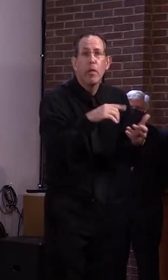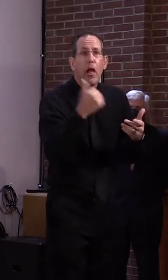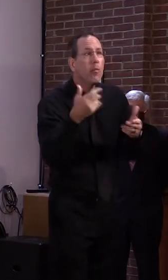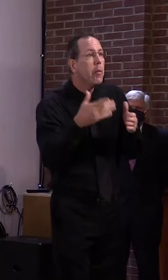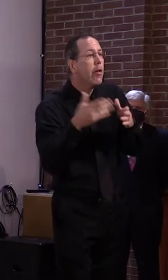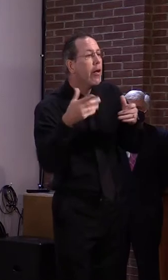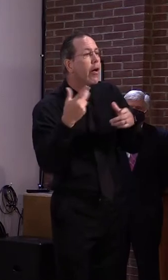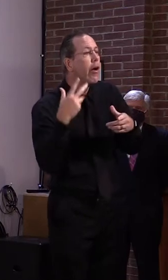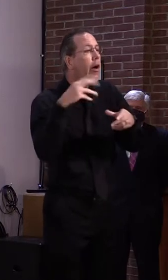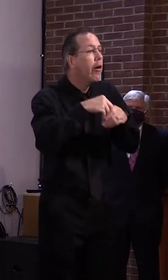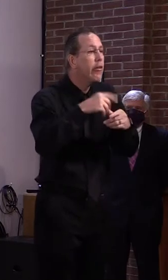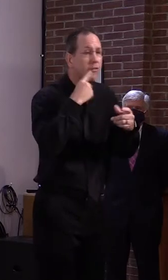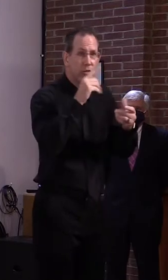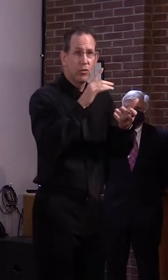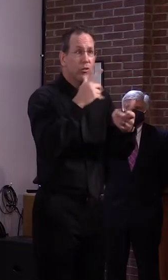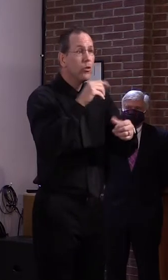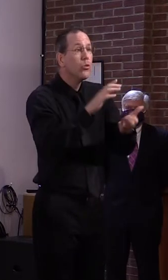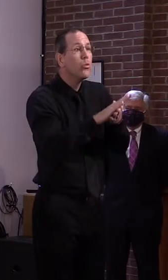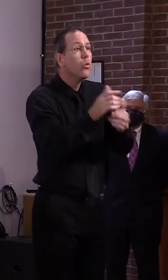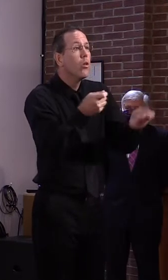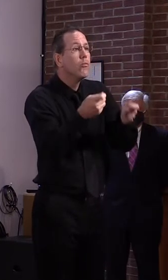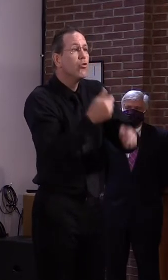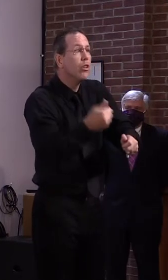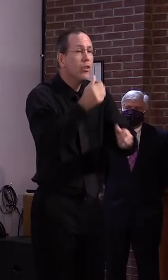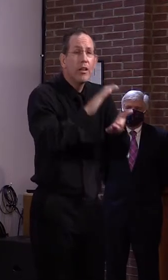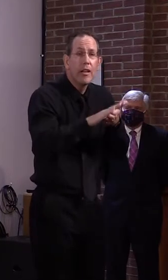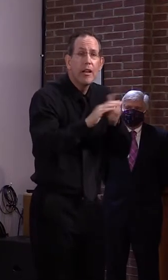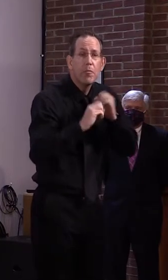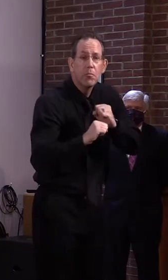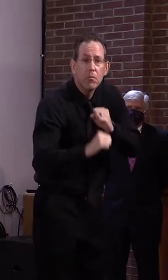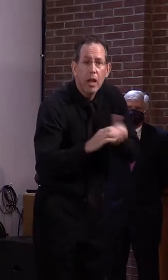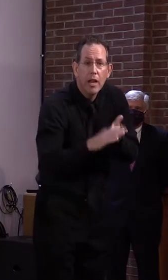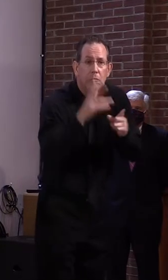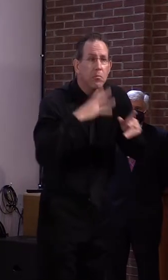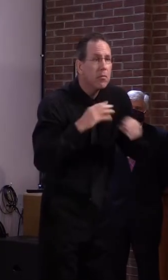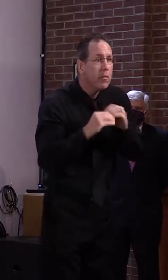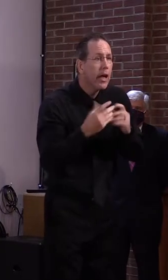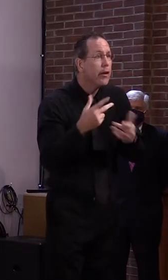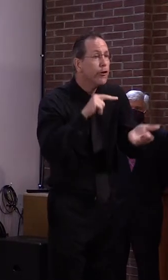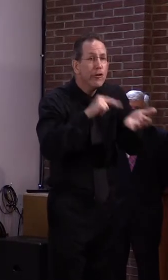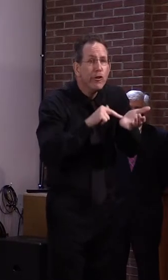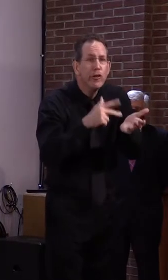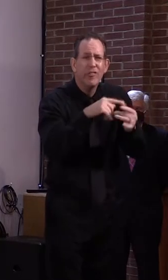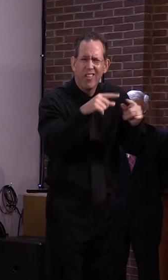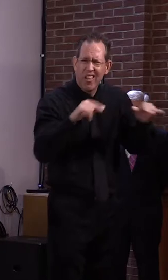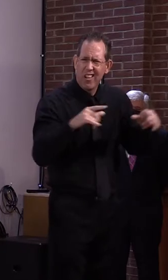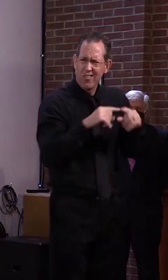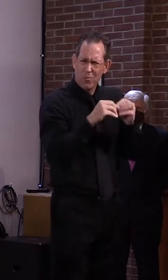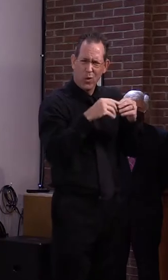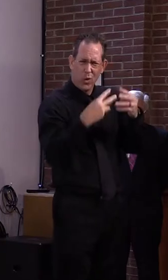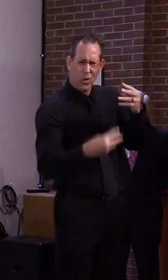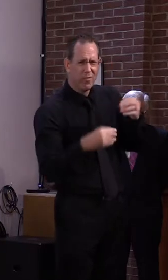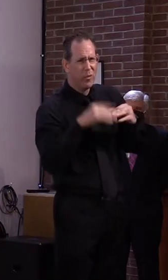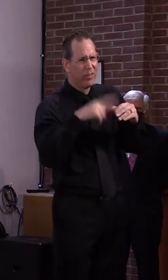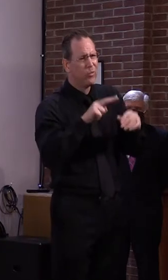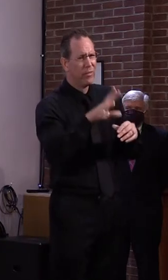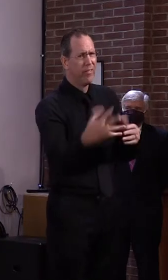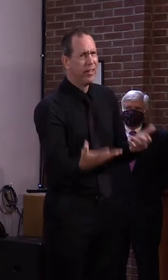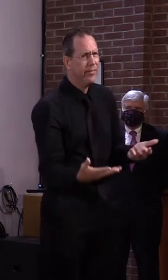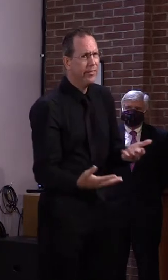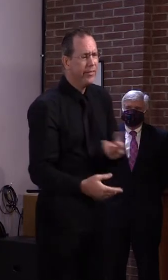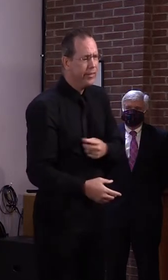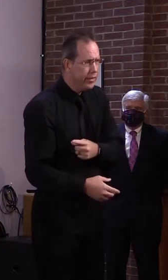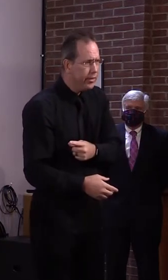it include the custodians, all the staff, and everybody like that? Yeah, we're thinking of school employees and students to